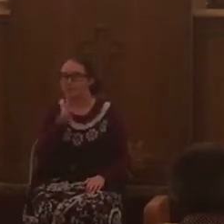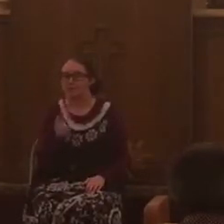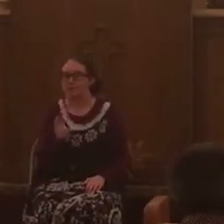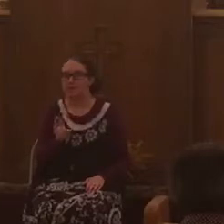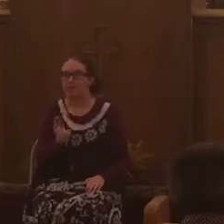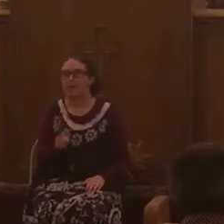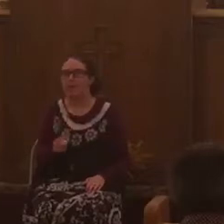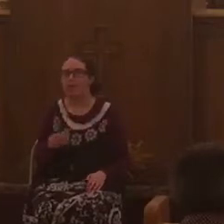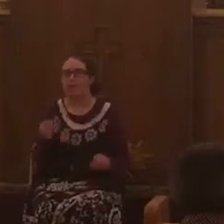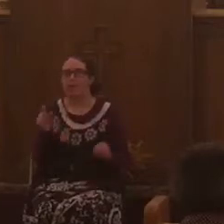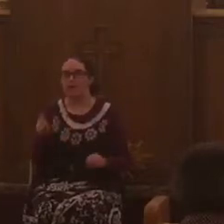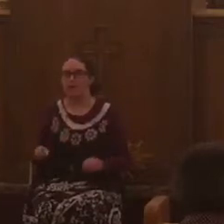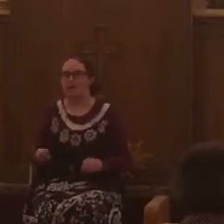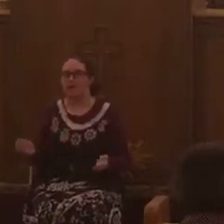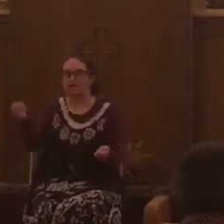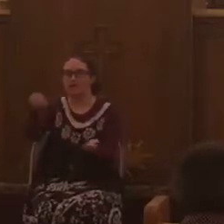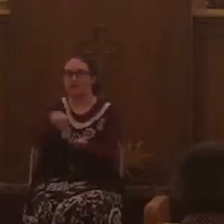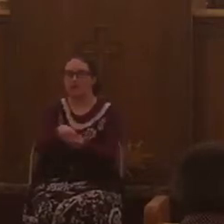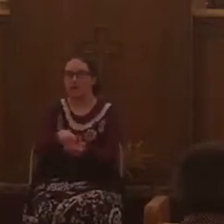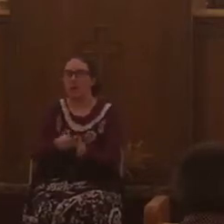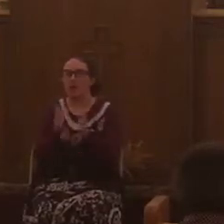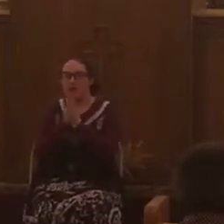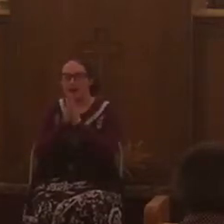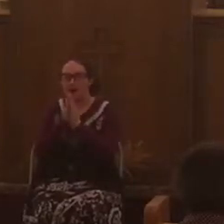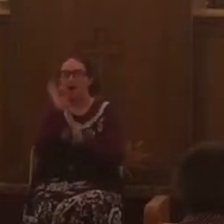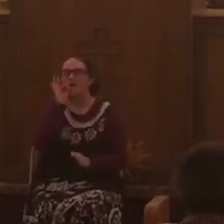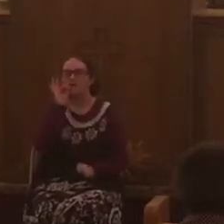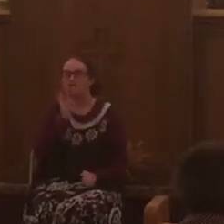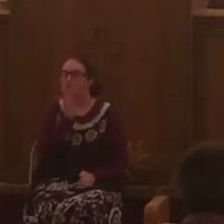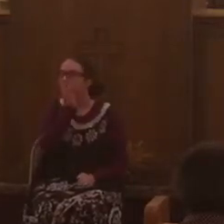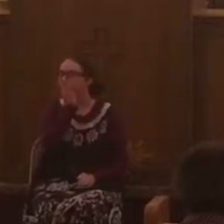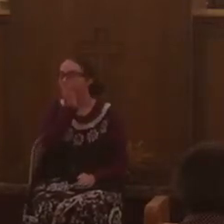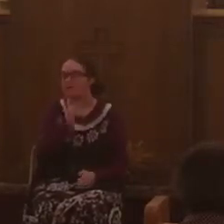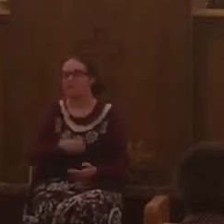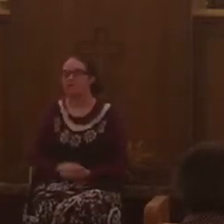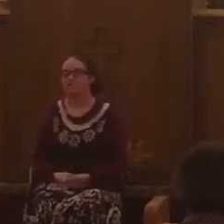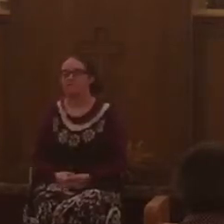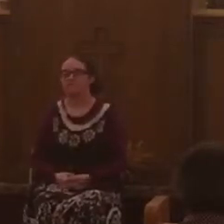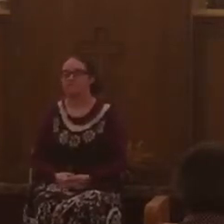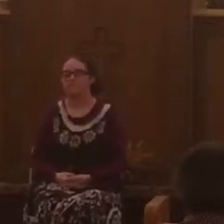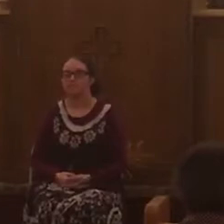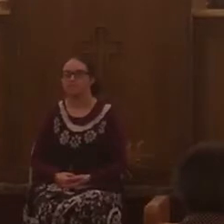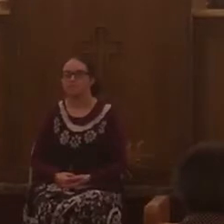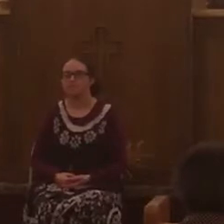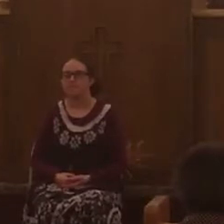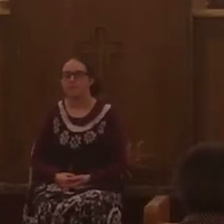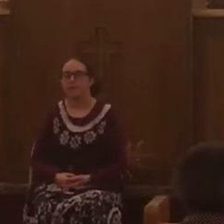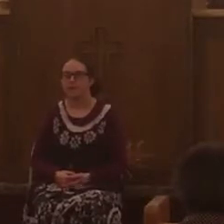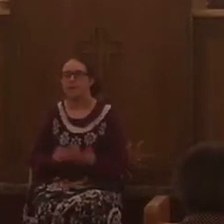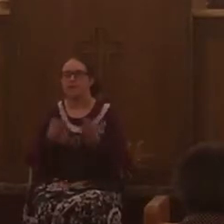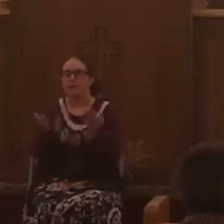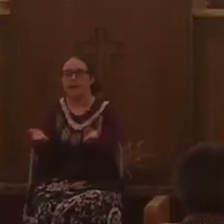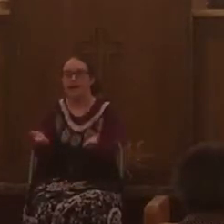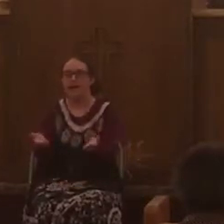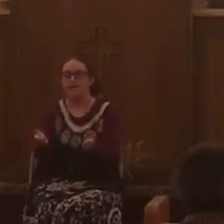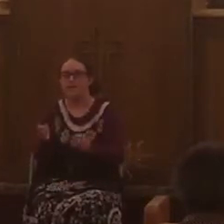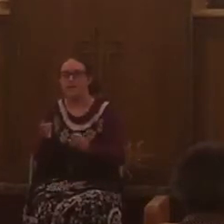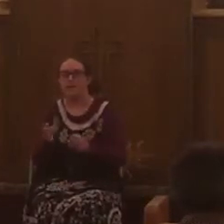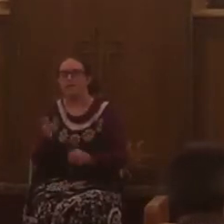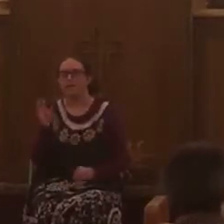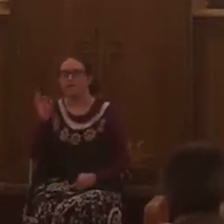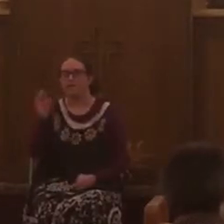Nothing. We have miracle signs and wonders in just about every single service. Amen. But